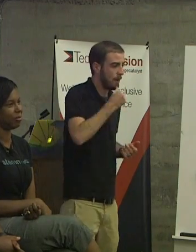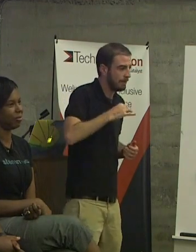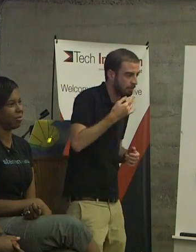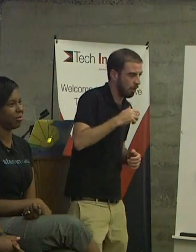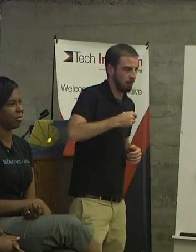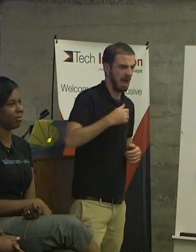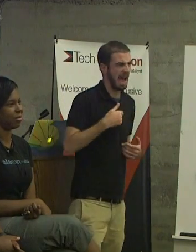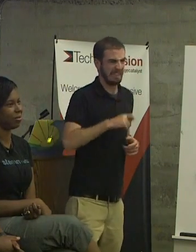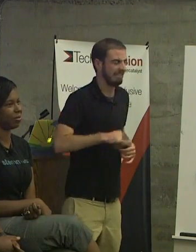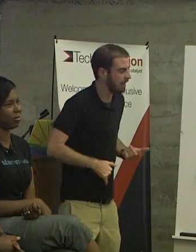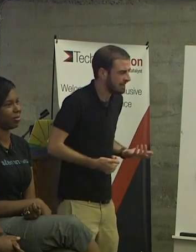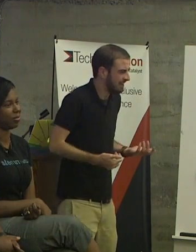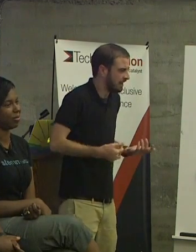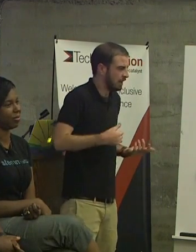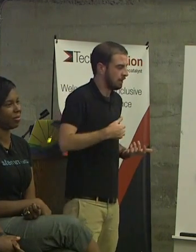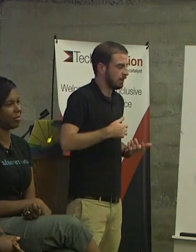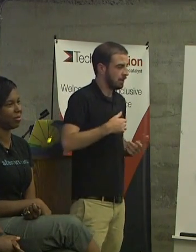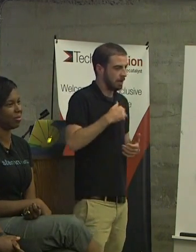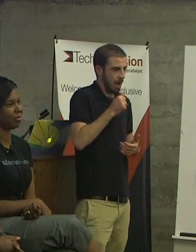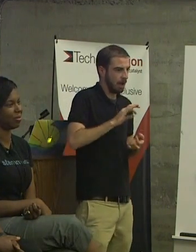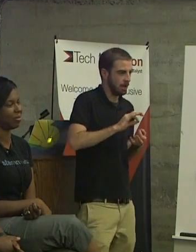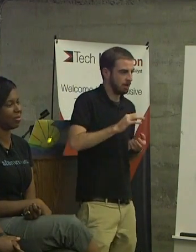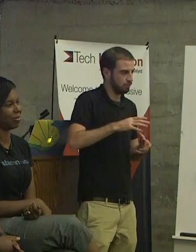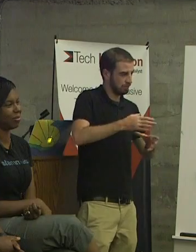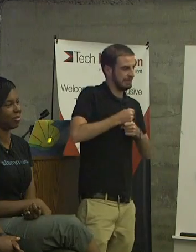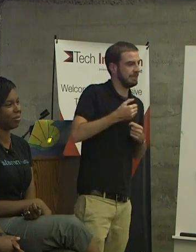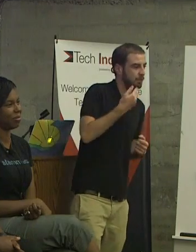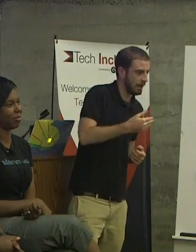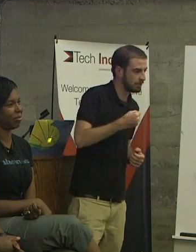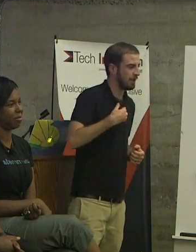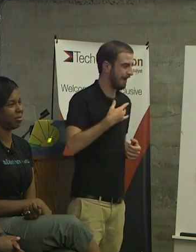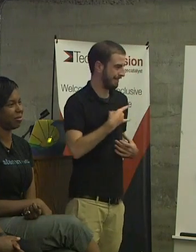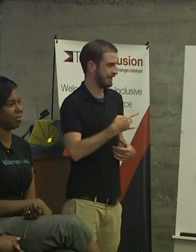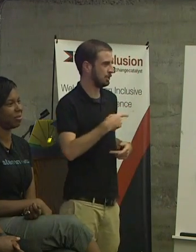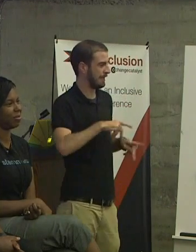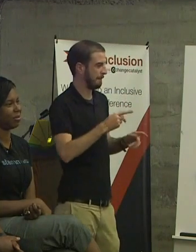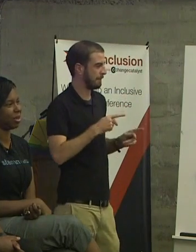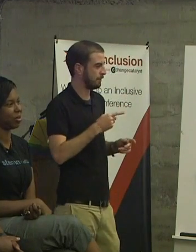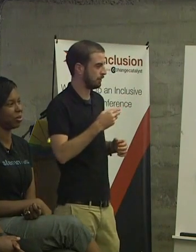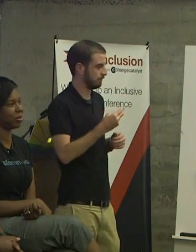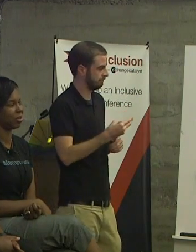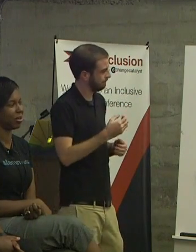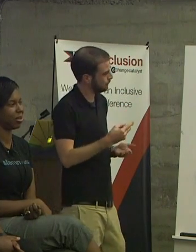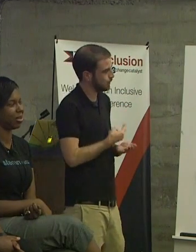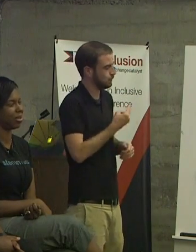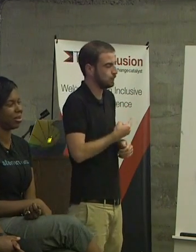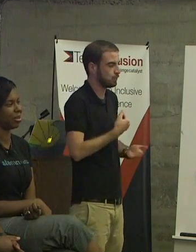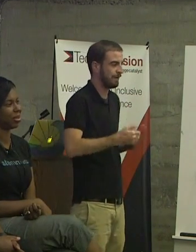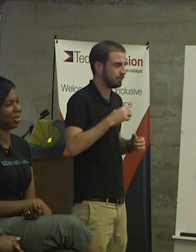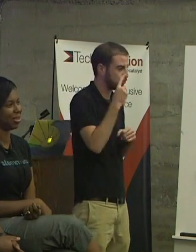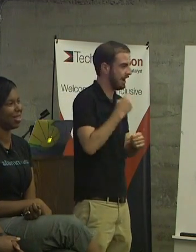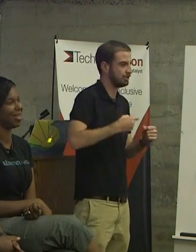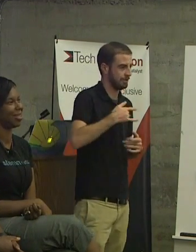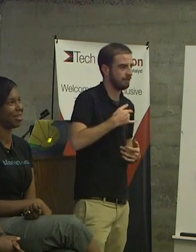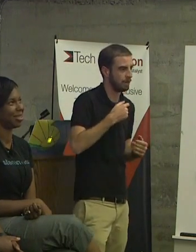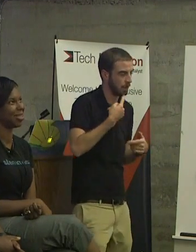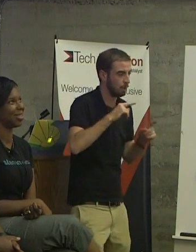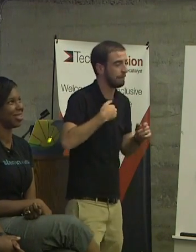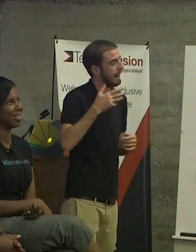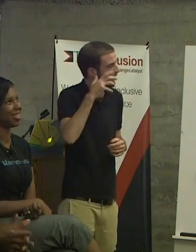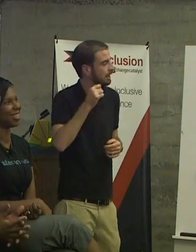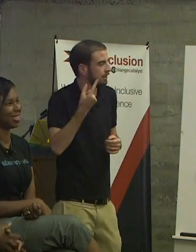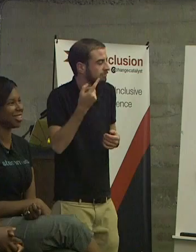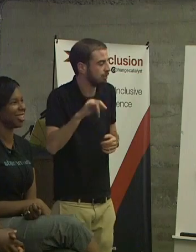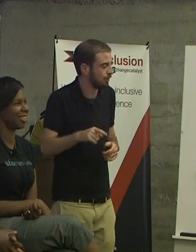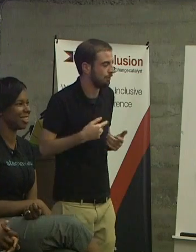So I think, I don't know, I kind of like to let people use the strategies that they find work, but I hear you though. That's just, I don't know.